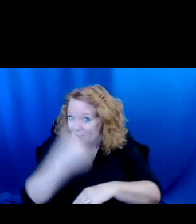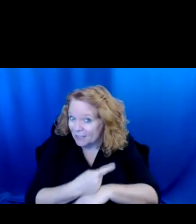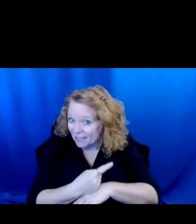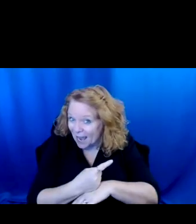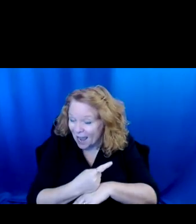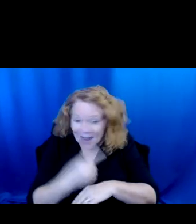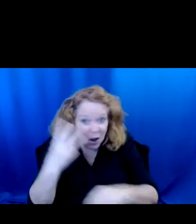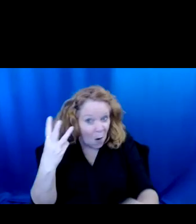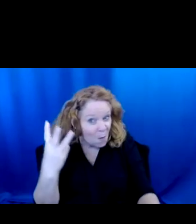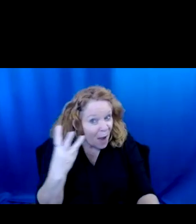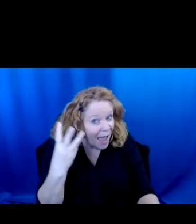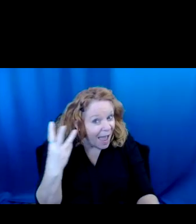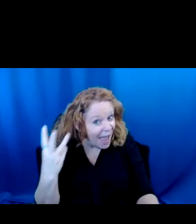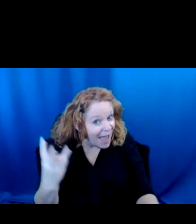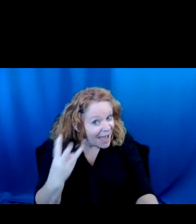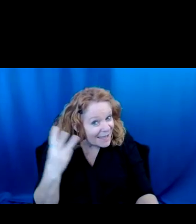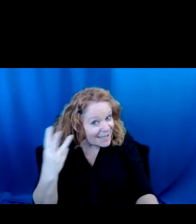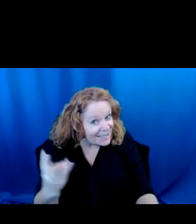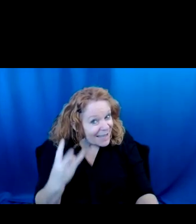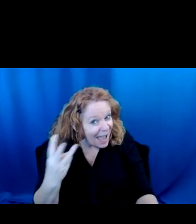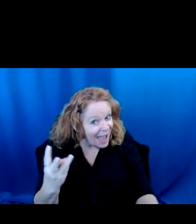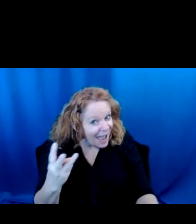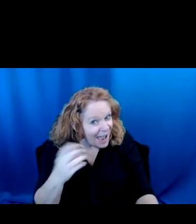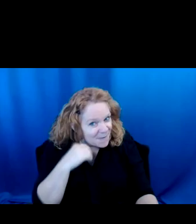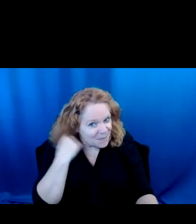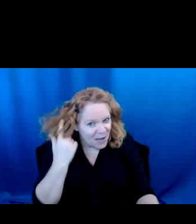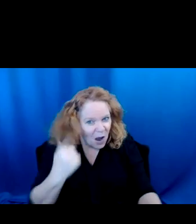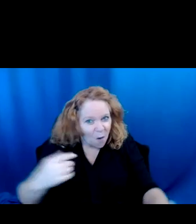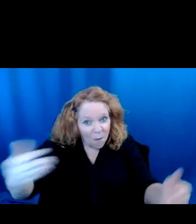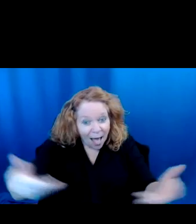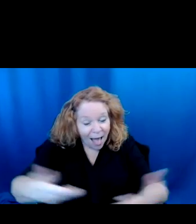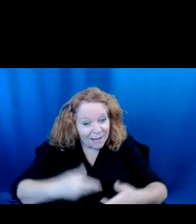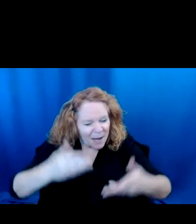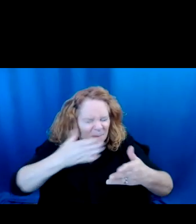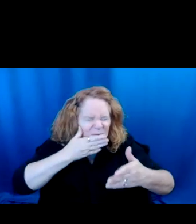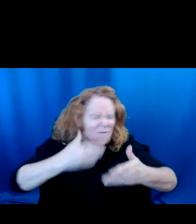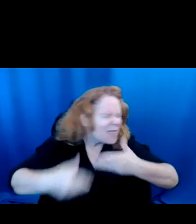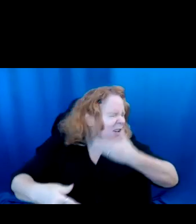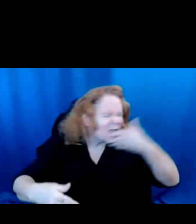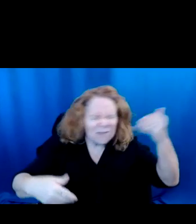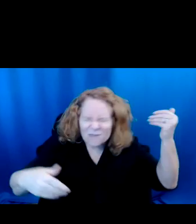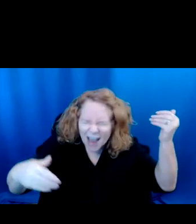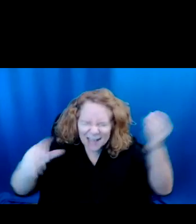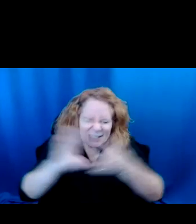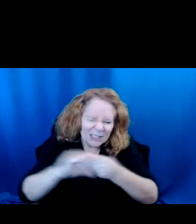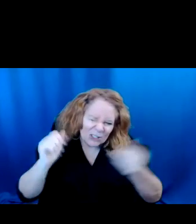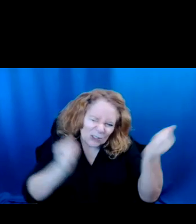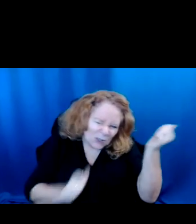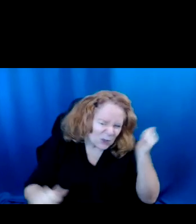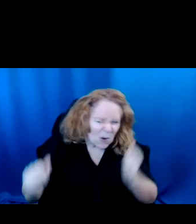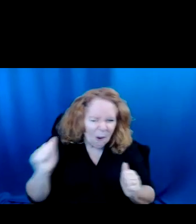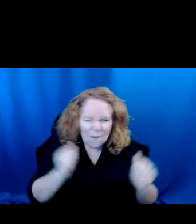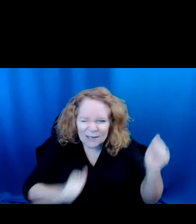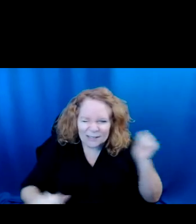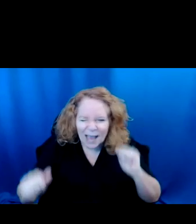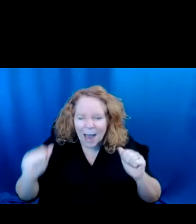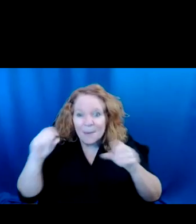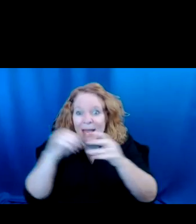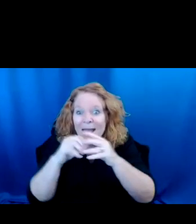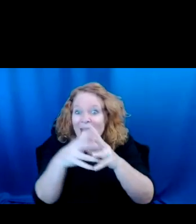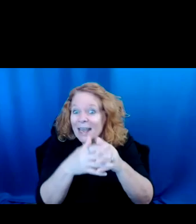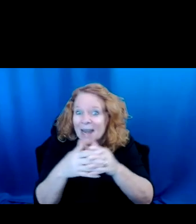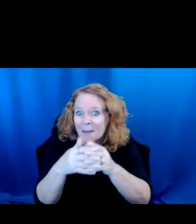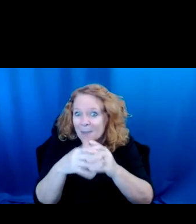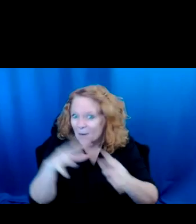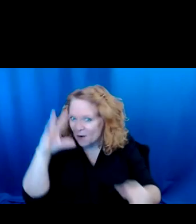It's Wednesday. Welcome to the greatest Storytime show in America, boys